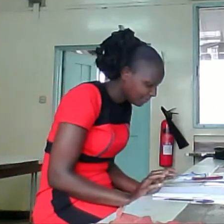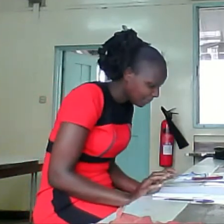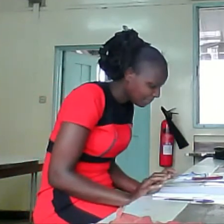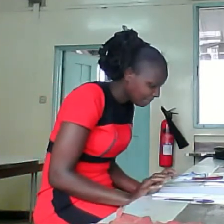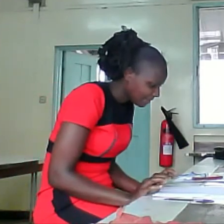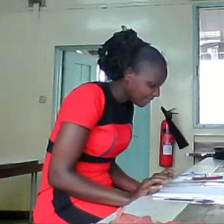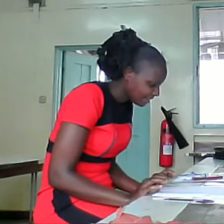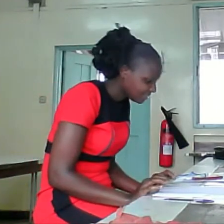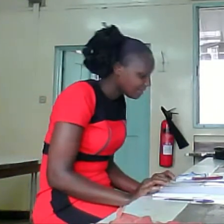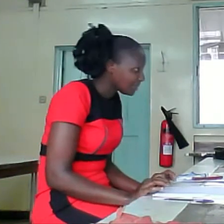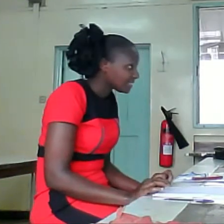Then